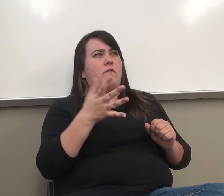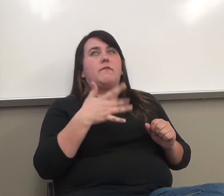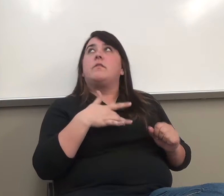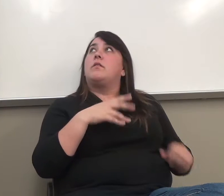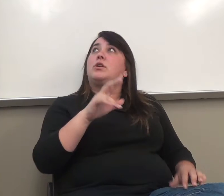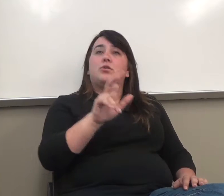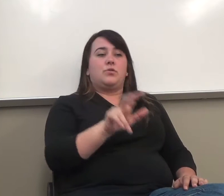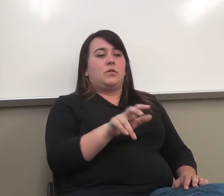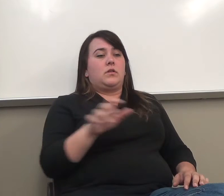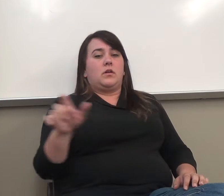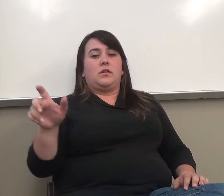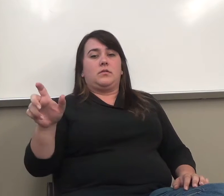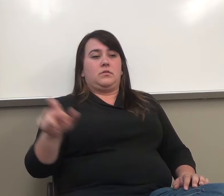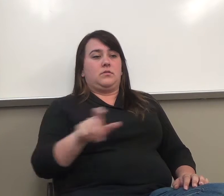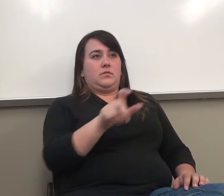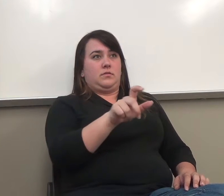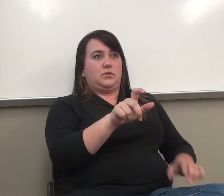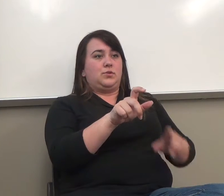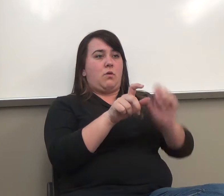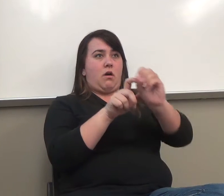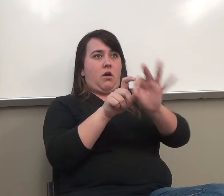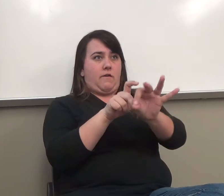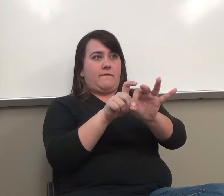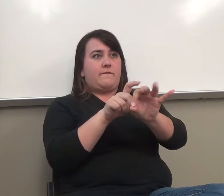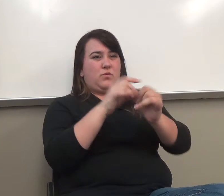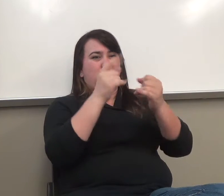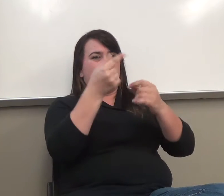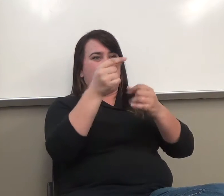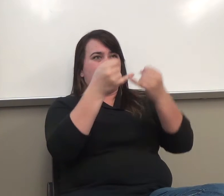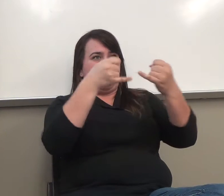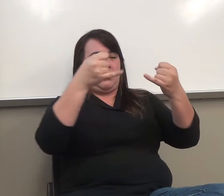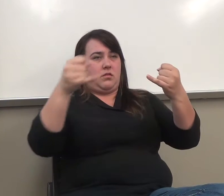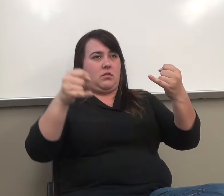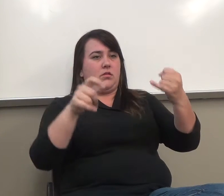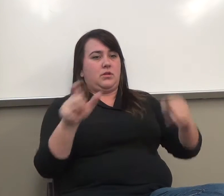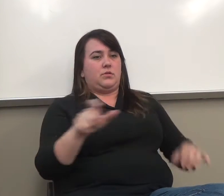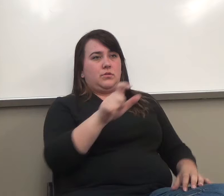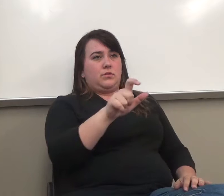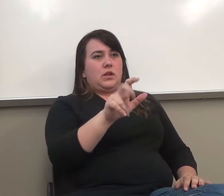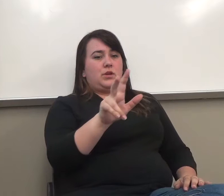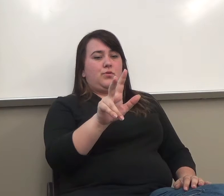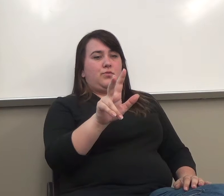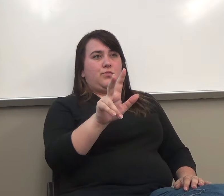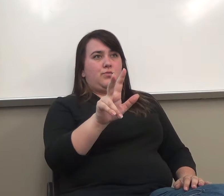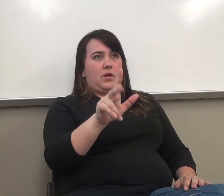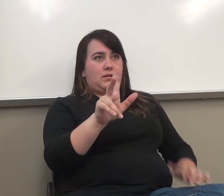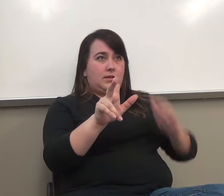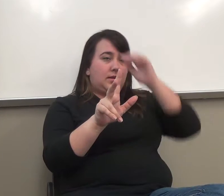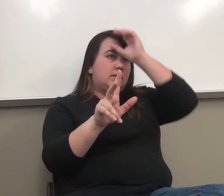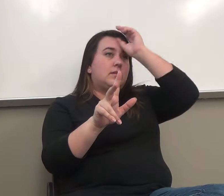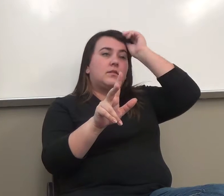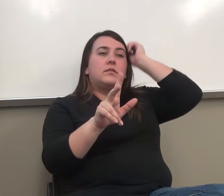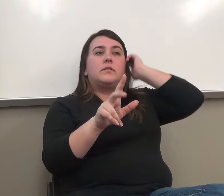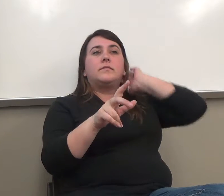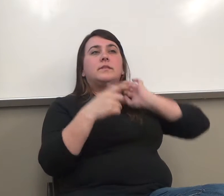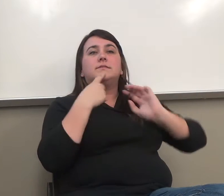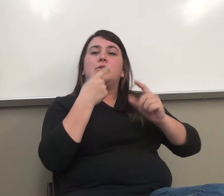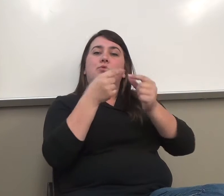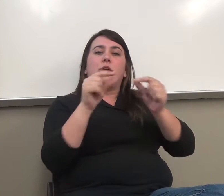right click on this. I know I can't make that bigger, unfortunately, but what it says here is grammar about this sentence. So